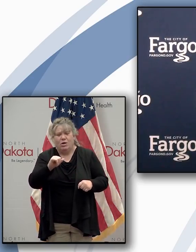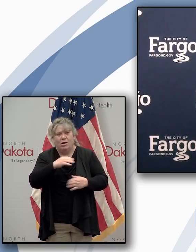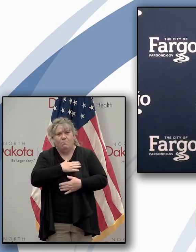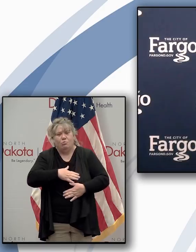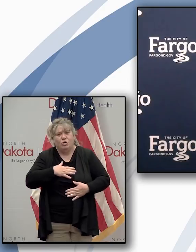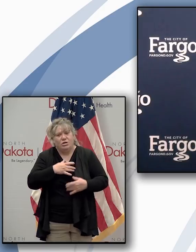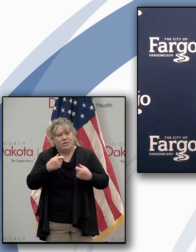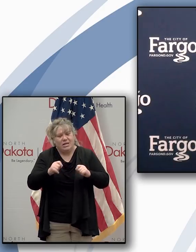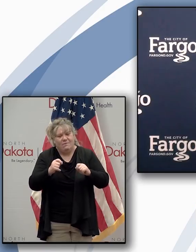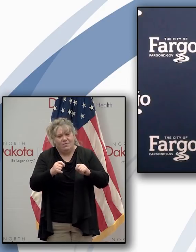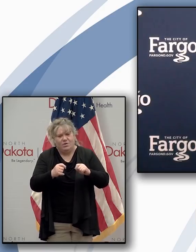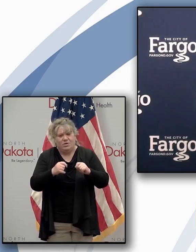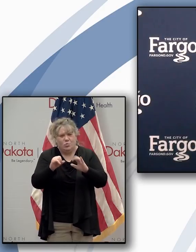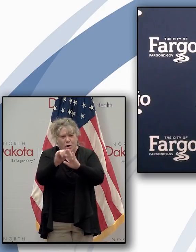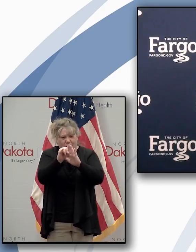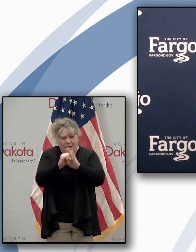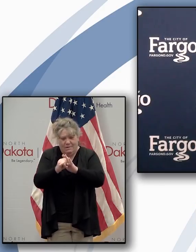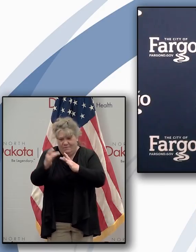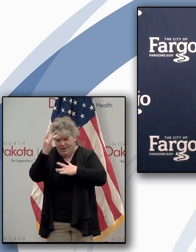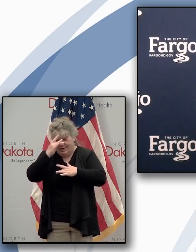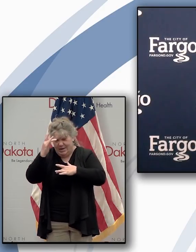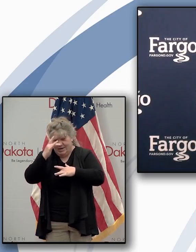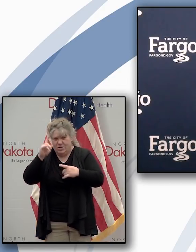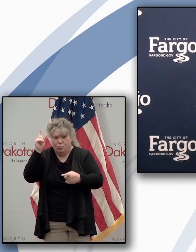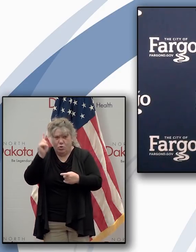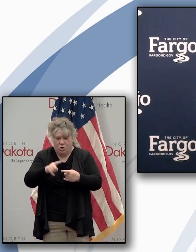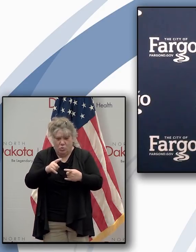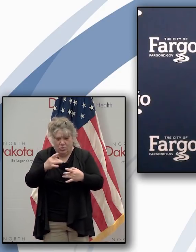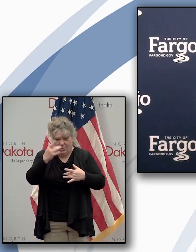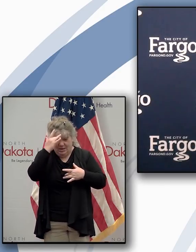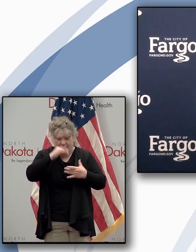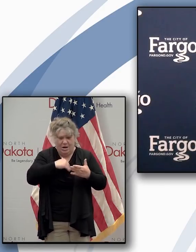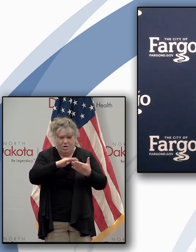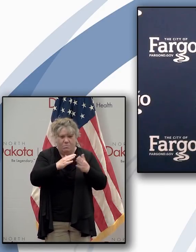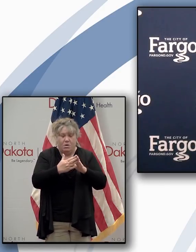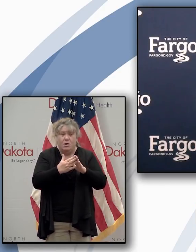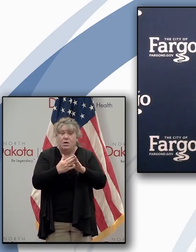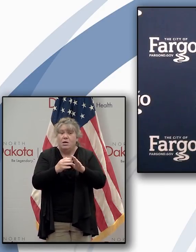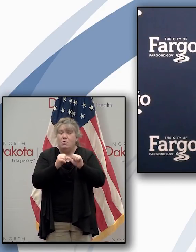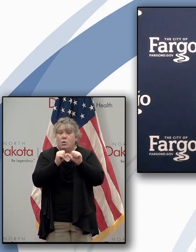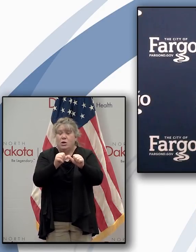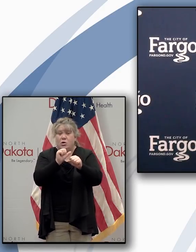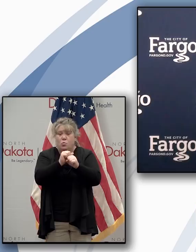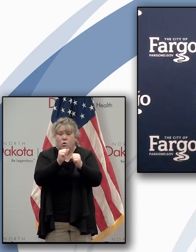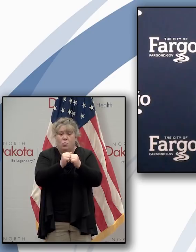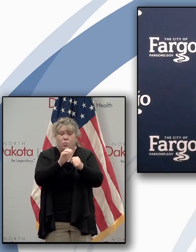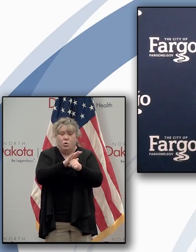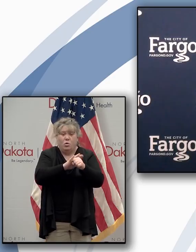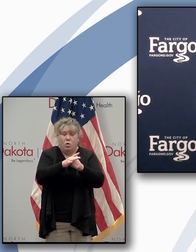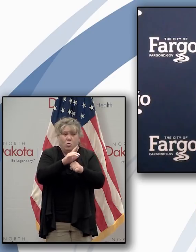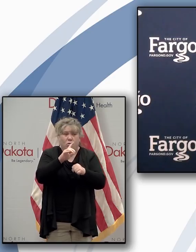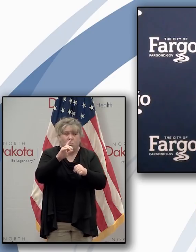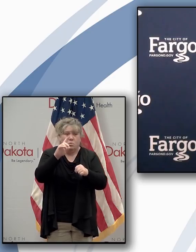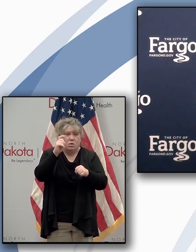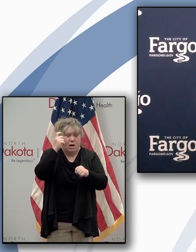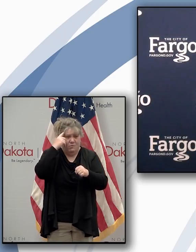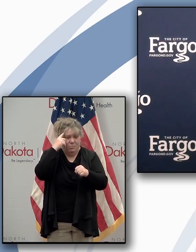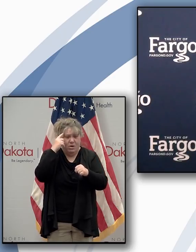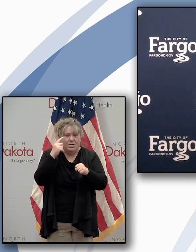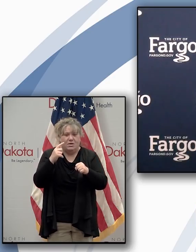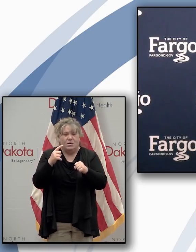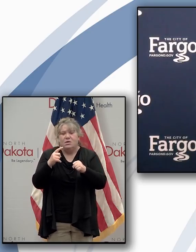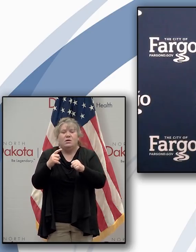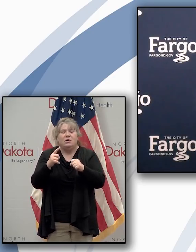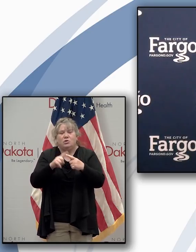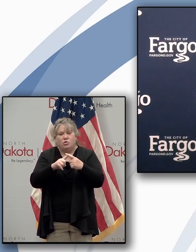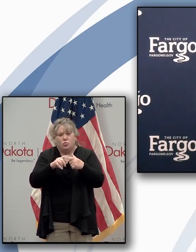and decrease the number of positive cases inside our community. We'll be continuing to partner with our local government colleagues, state government colleagues to address